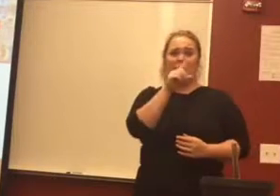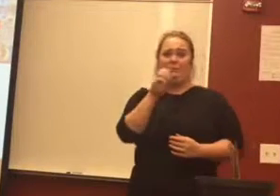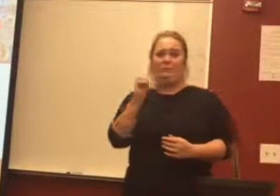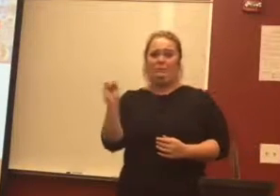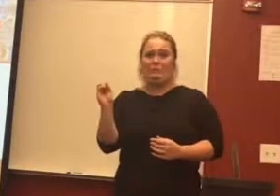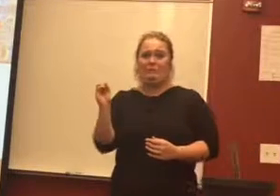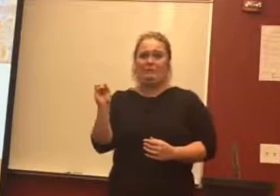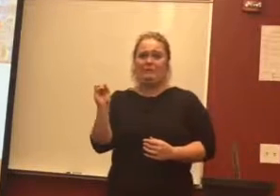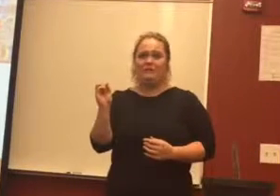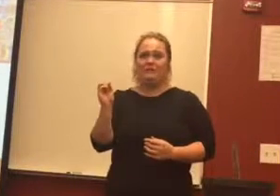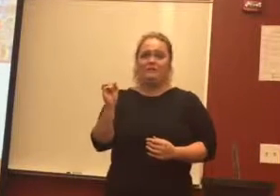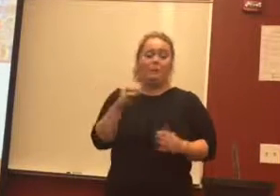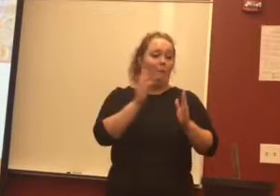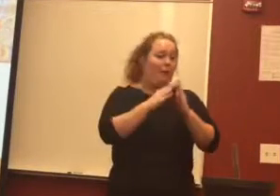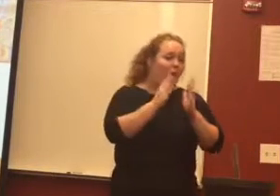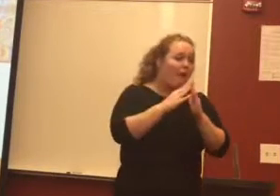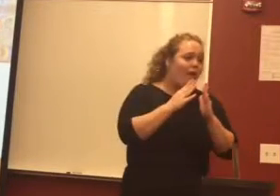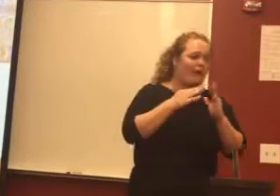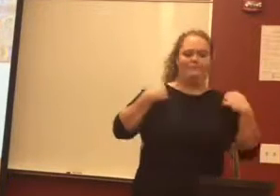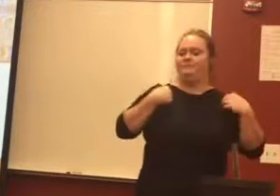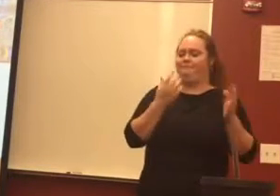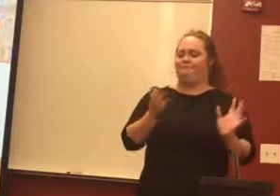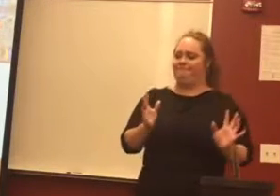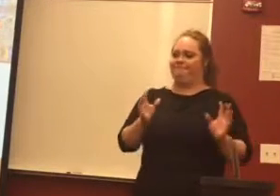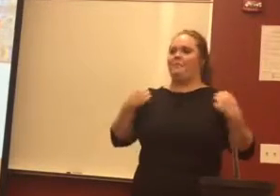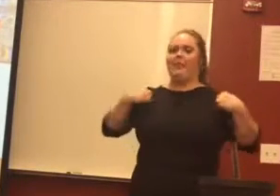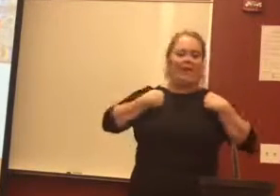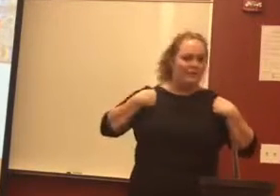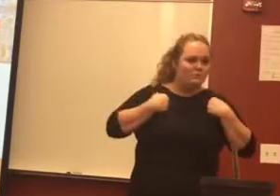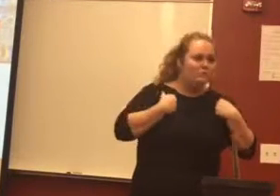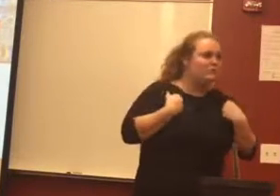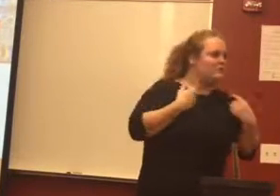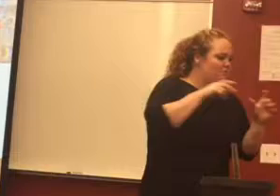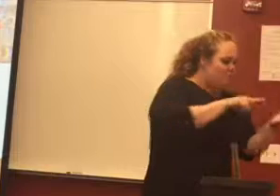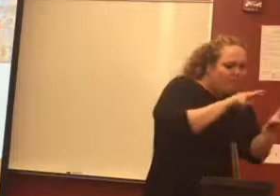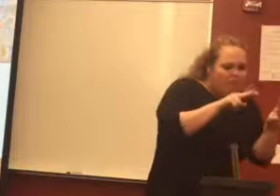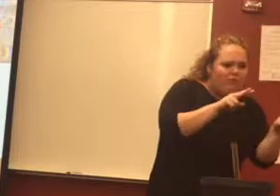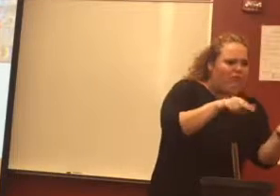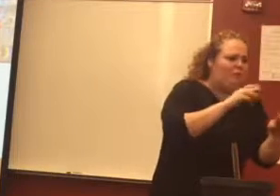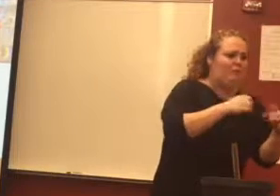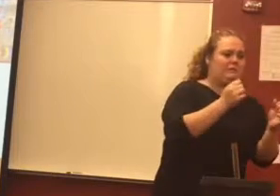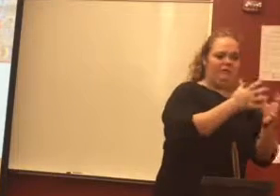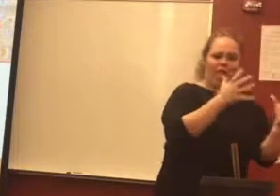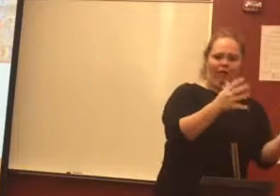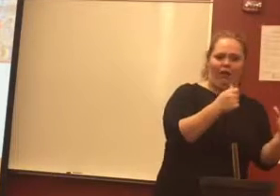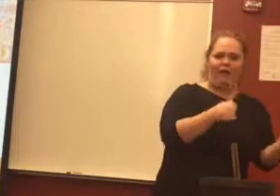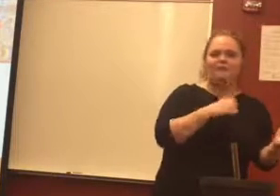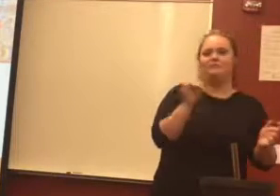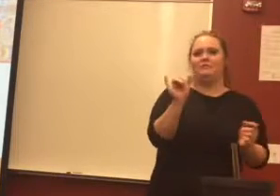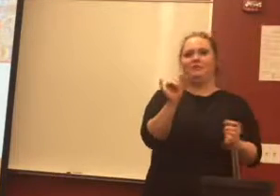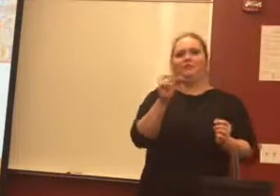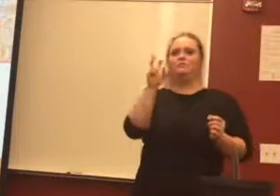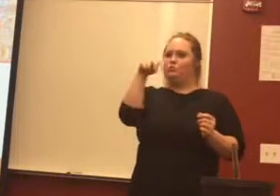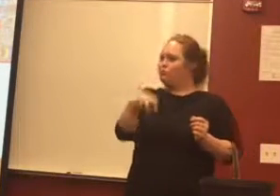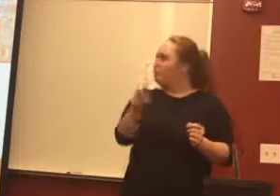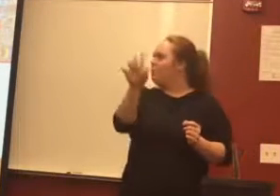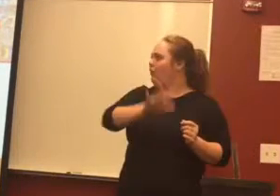these different kinds of animals. We saw pandas there at an amusement park. And then they had a stage and like people